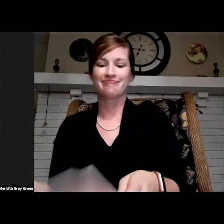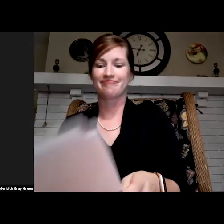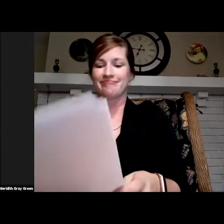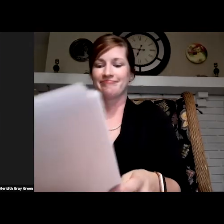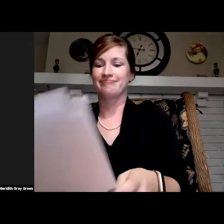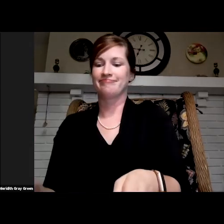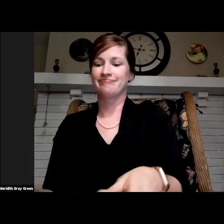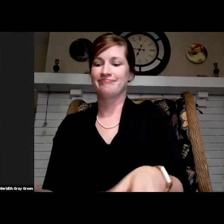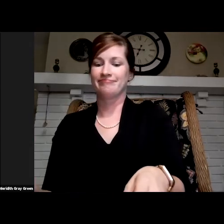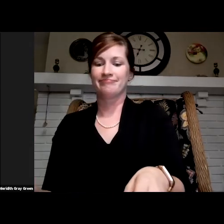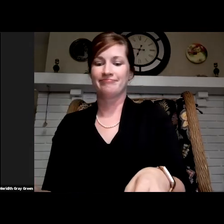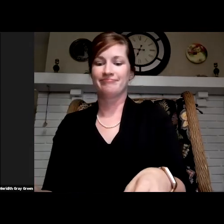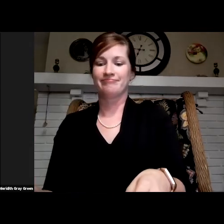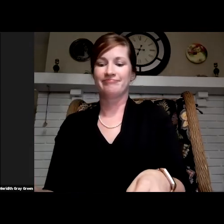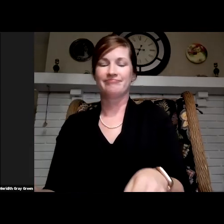All right.